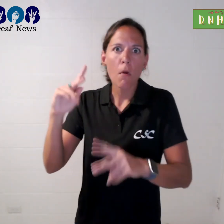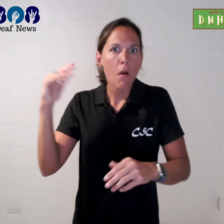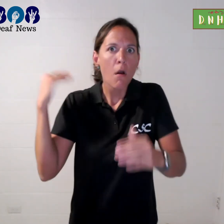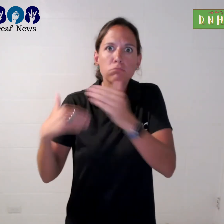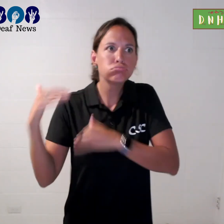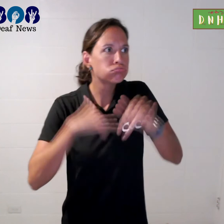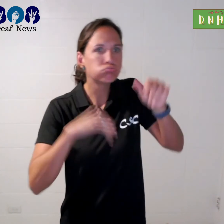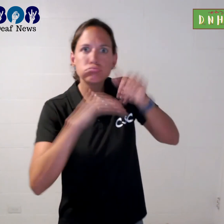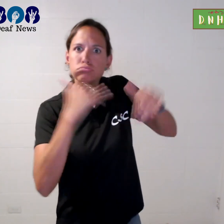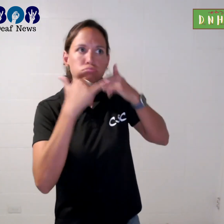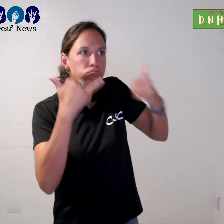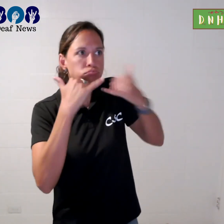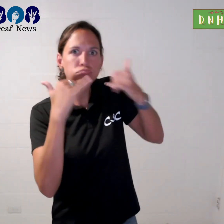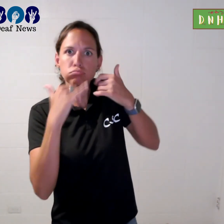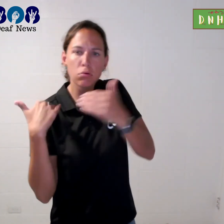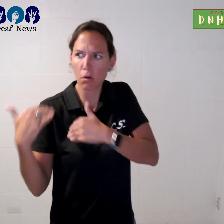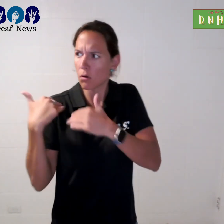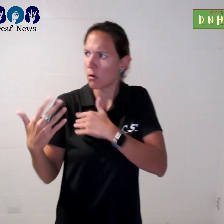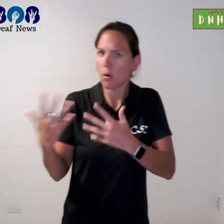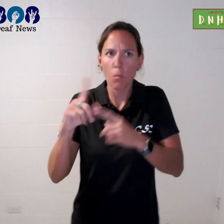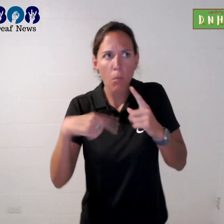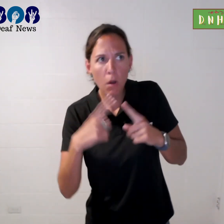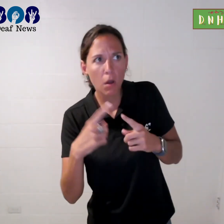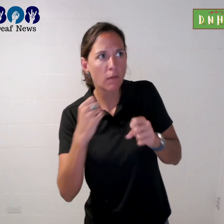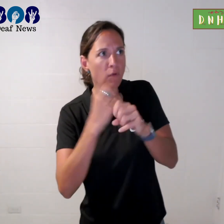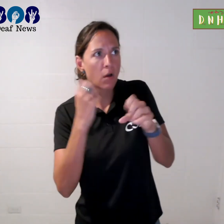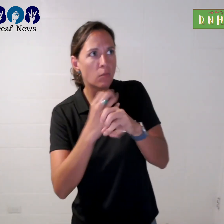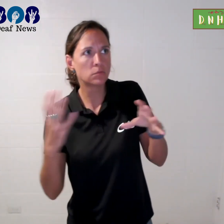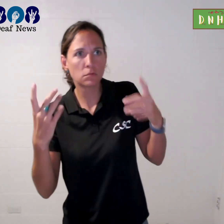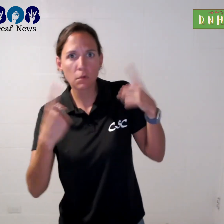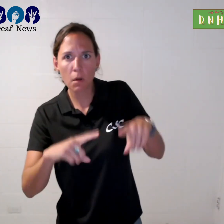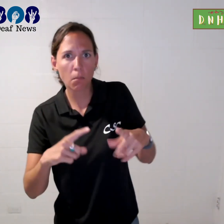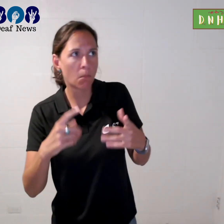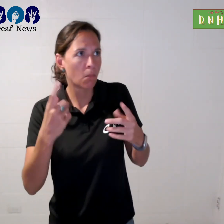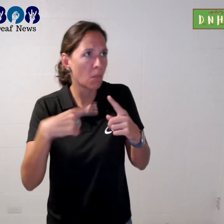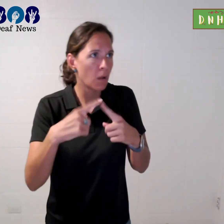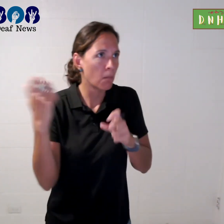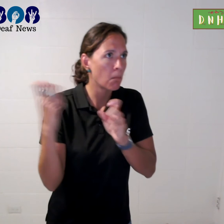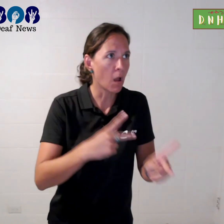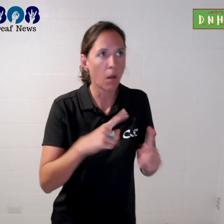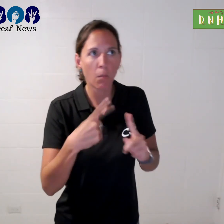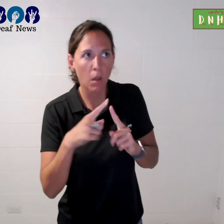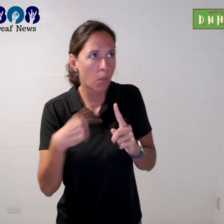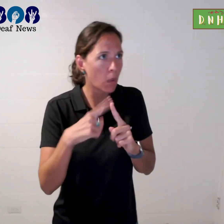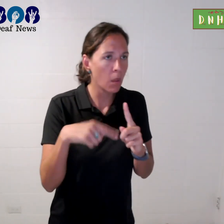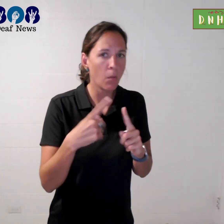me and asking me, when are the fireworks shows would return? When are they coming back? When?